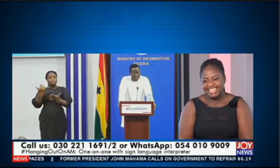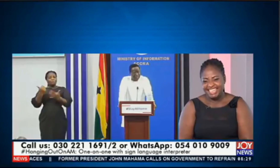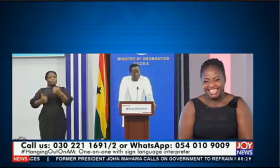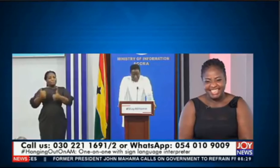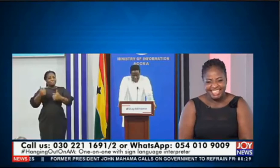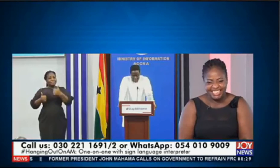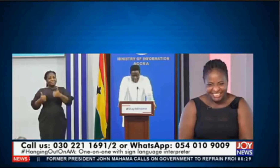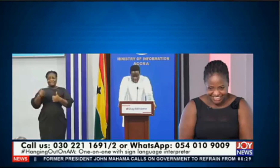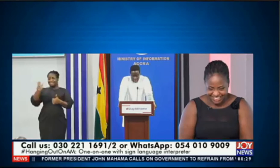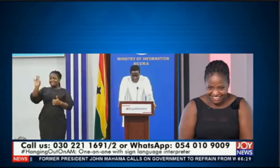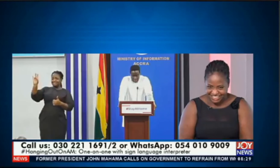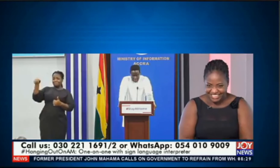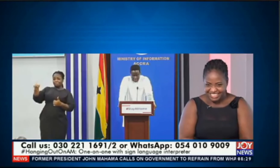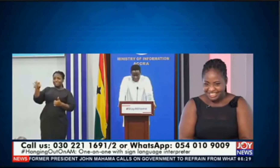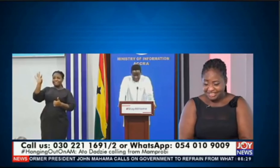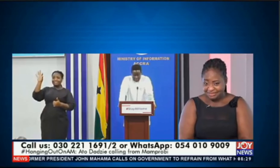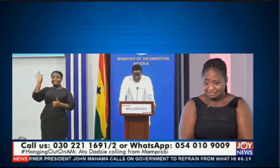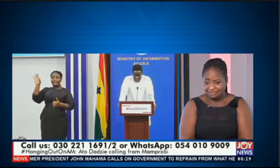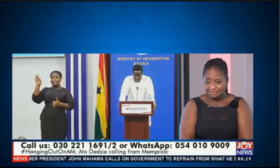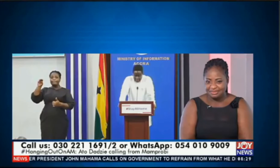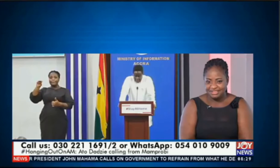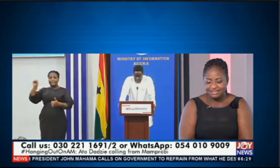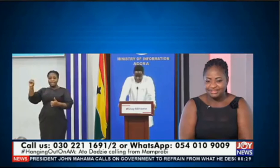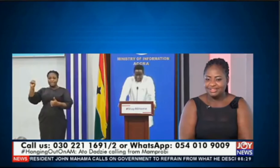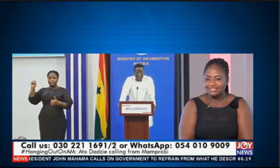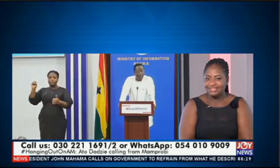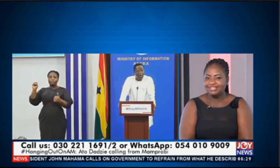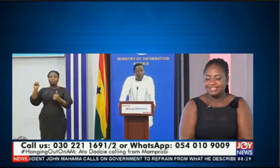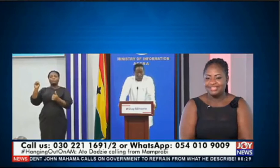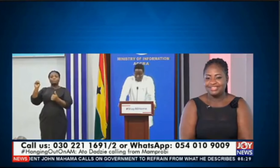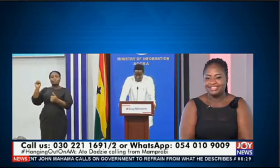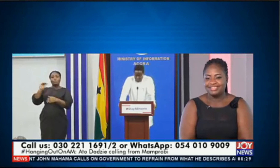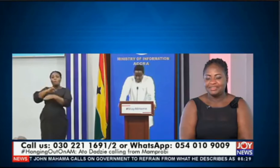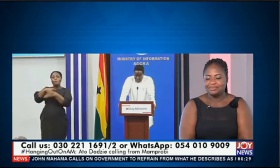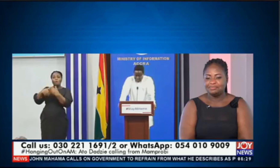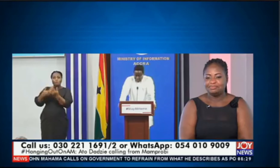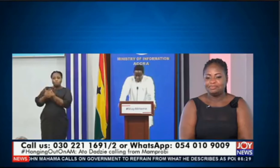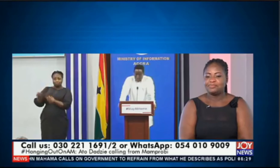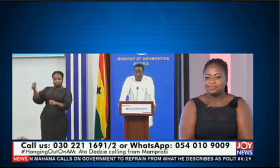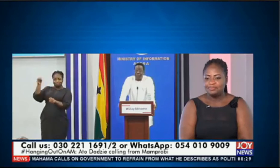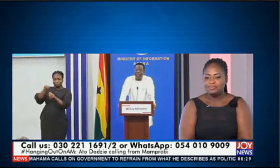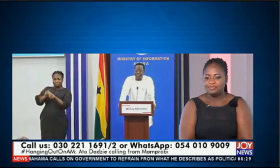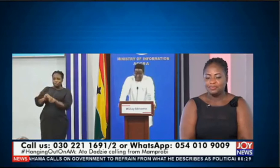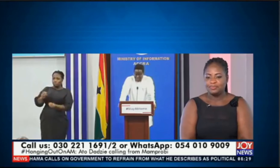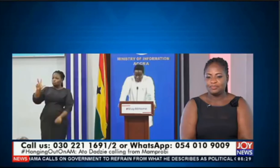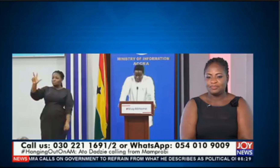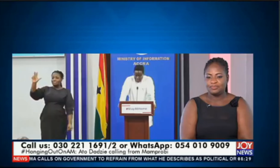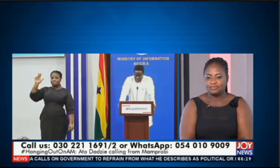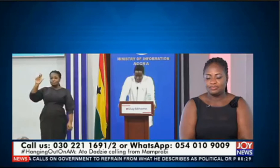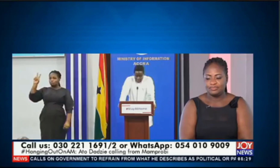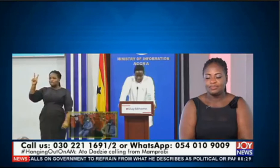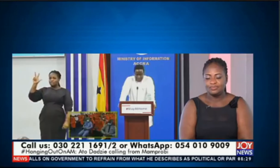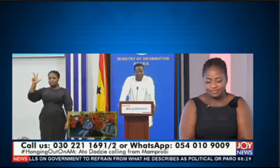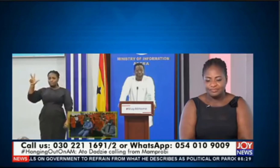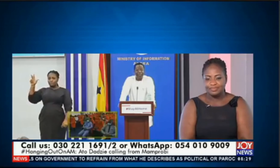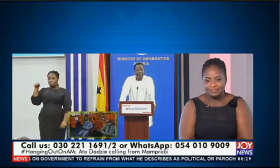she was smiling. I just want to tell her that I love her passion. She's had this passion for a